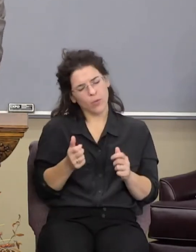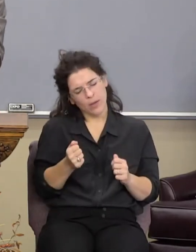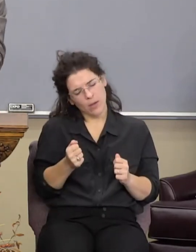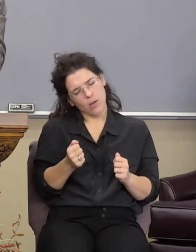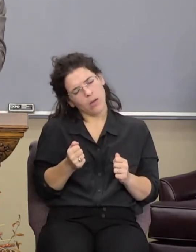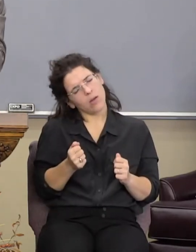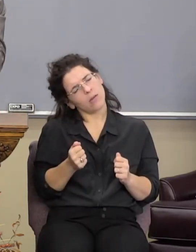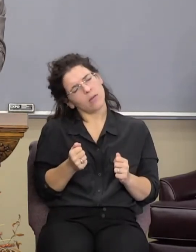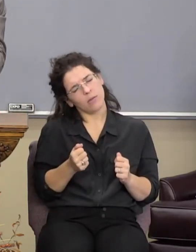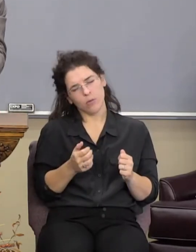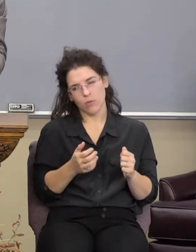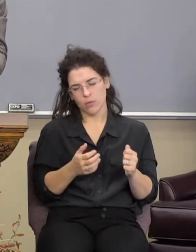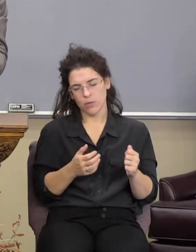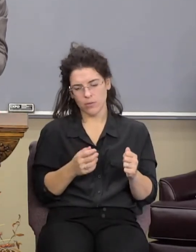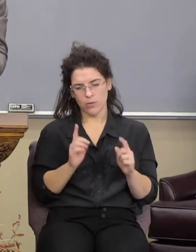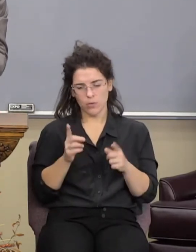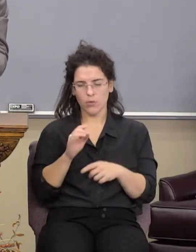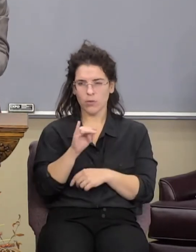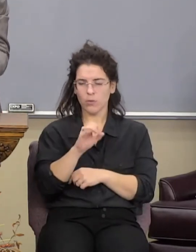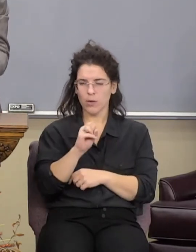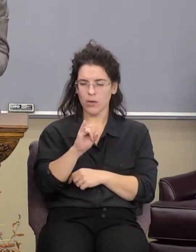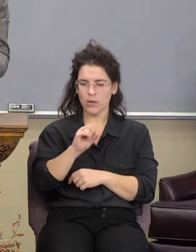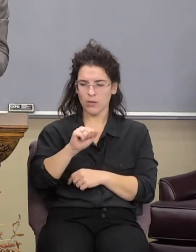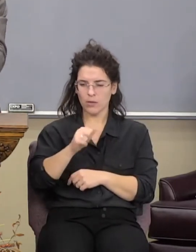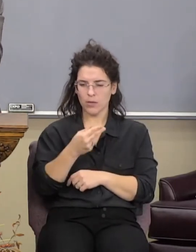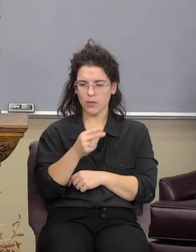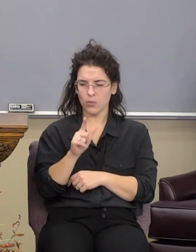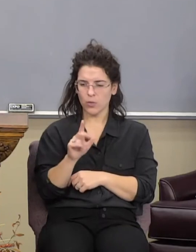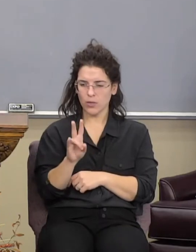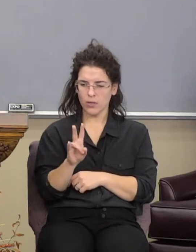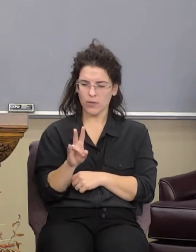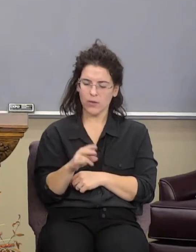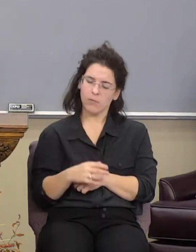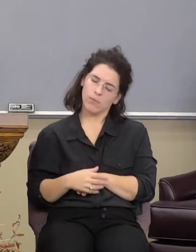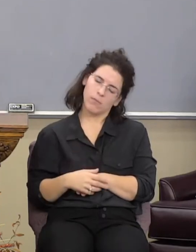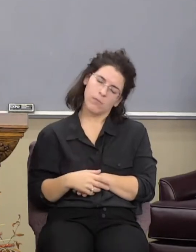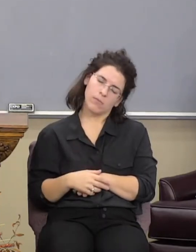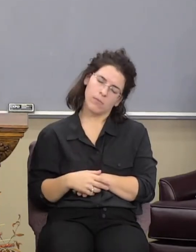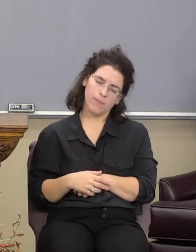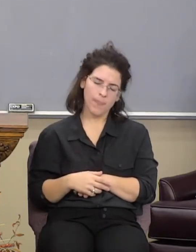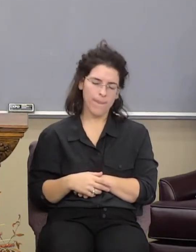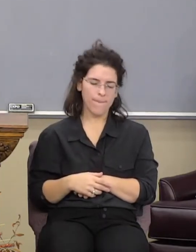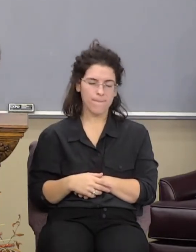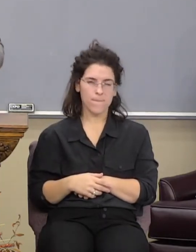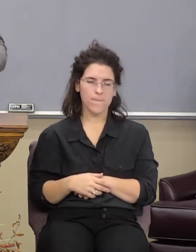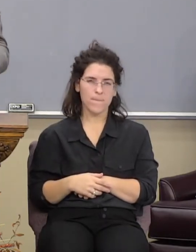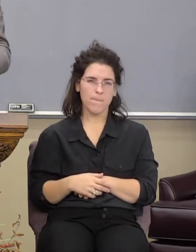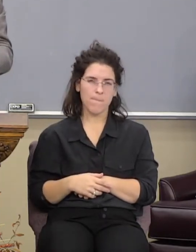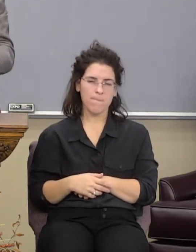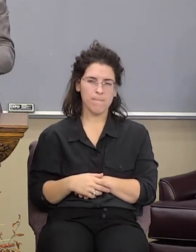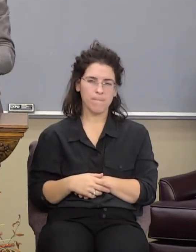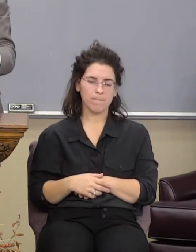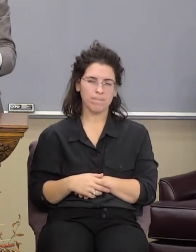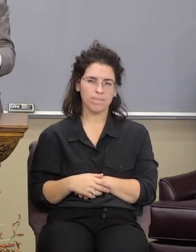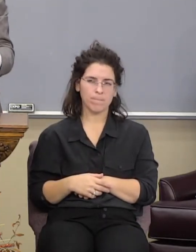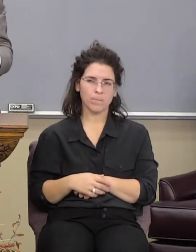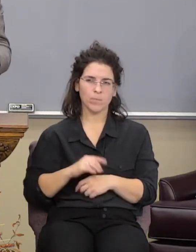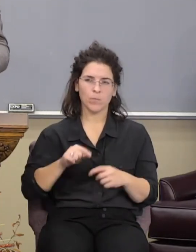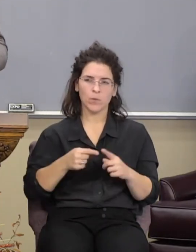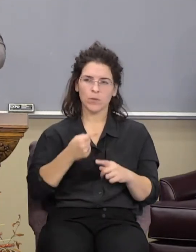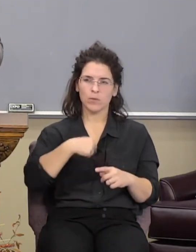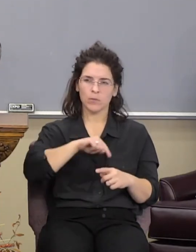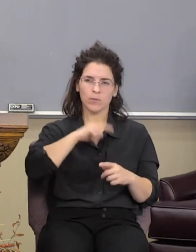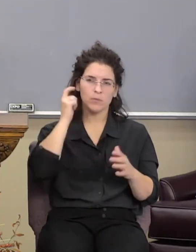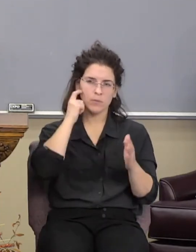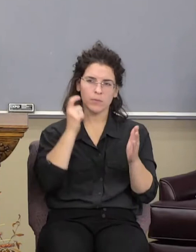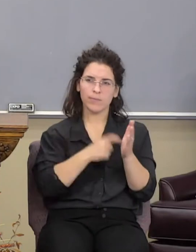here. Just go to Isaiah chapter 27. When we recognize there is a problem in history, there's a problem in